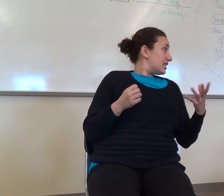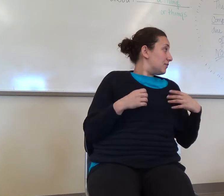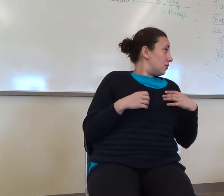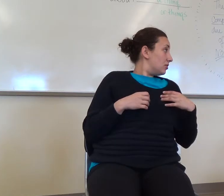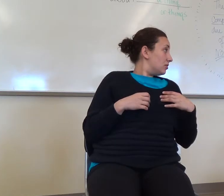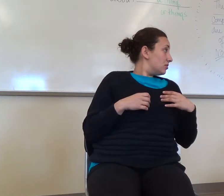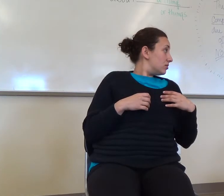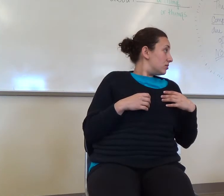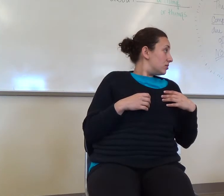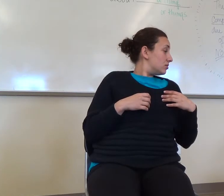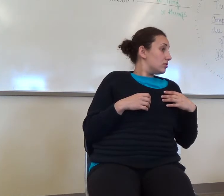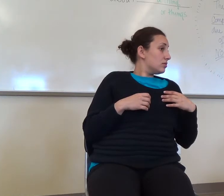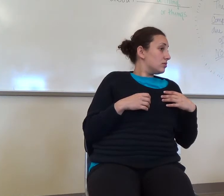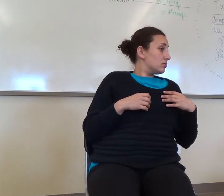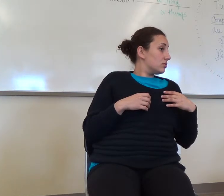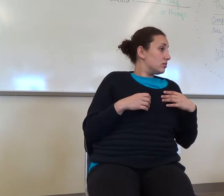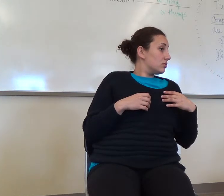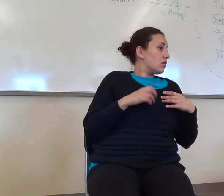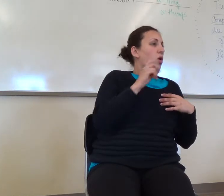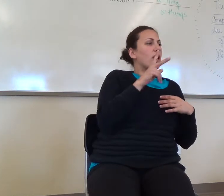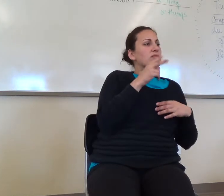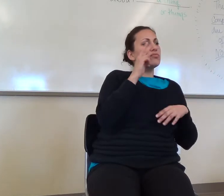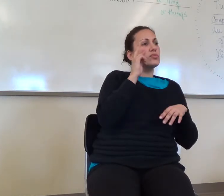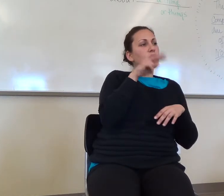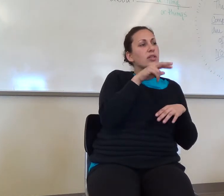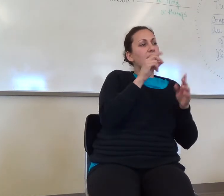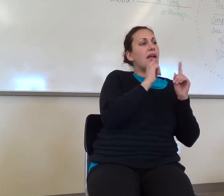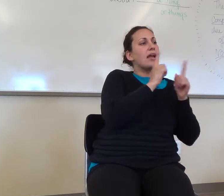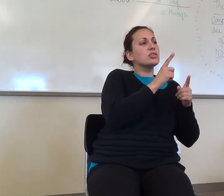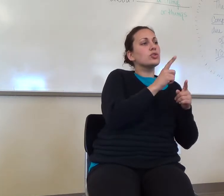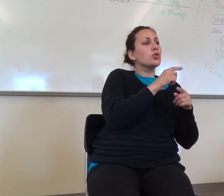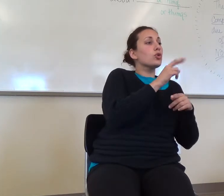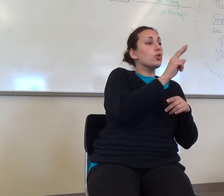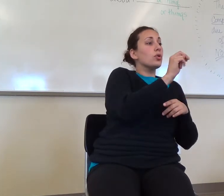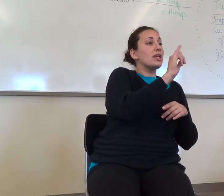successful? Okay, let's look at that answer. Okay, it helps us out.